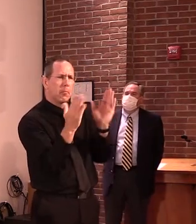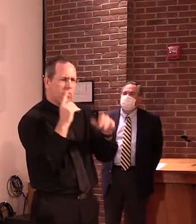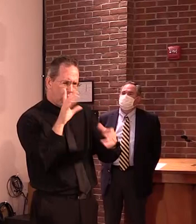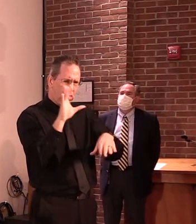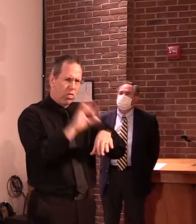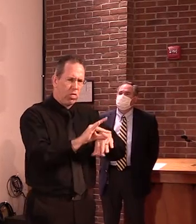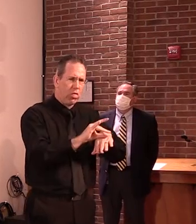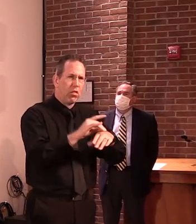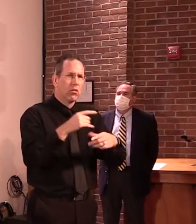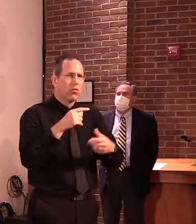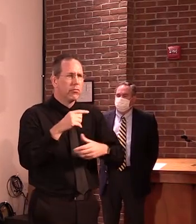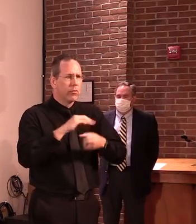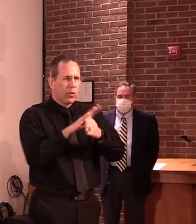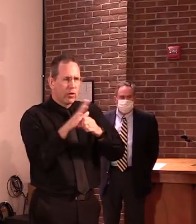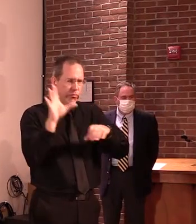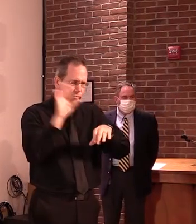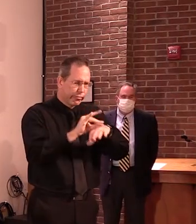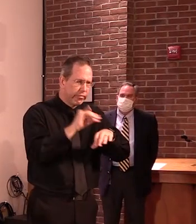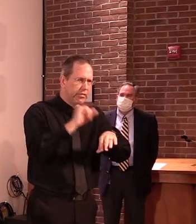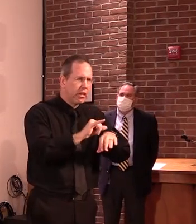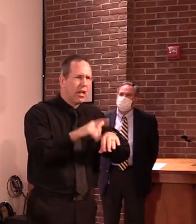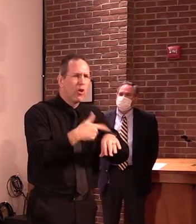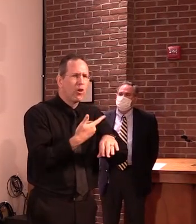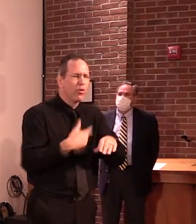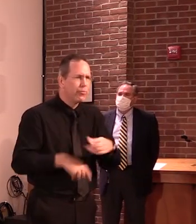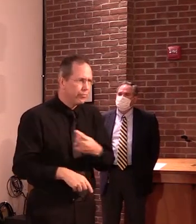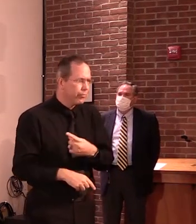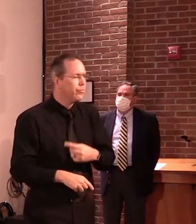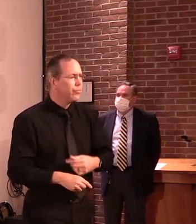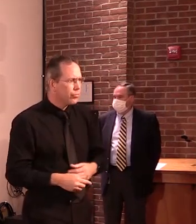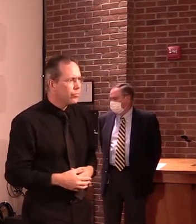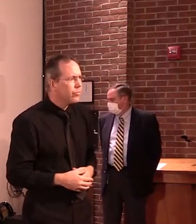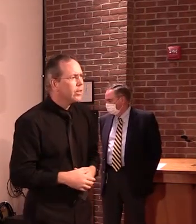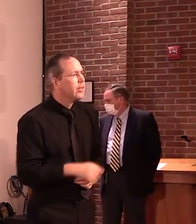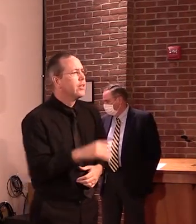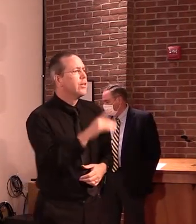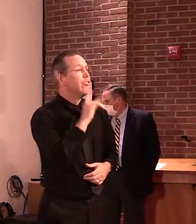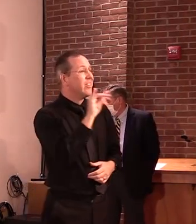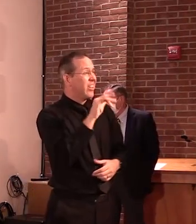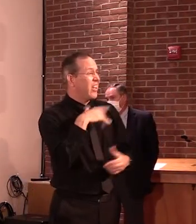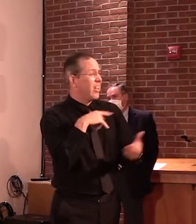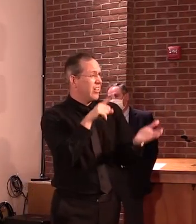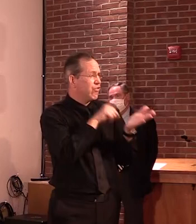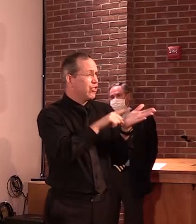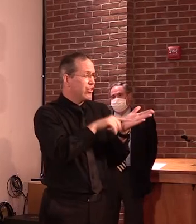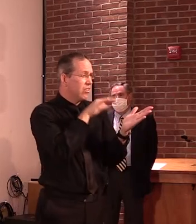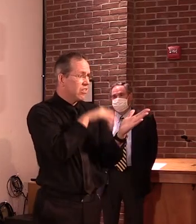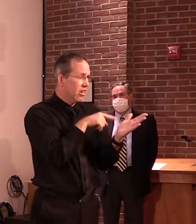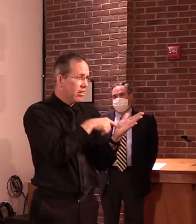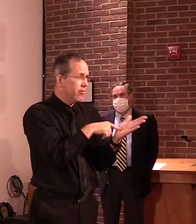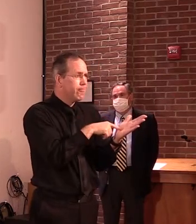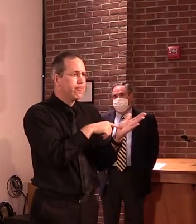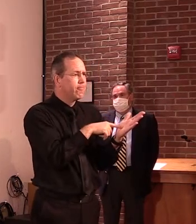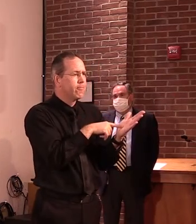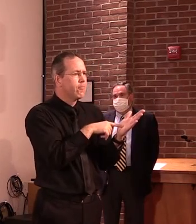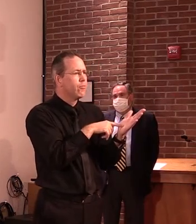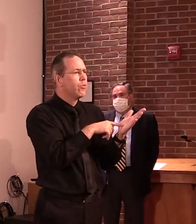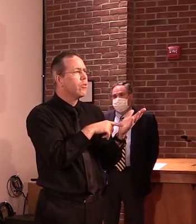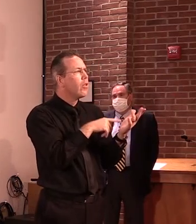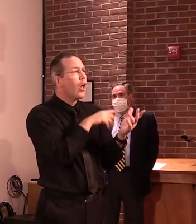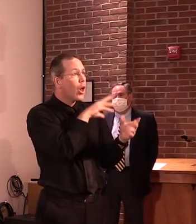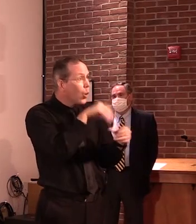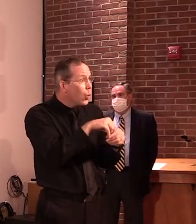don't believe varied some of those parameters that you're talking about. So It's more just in an